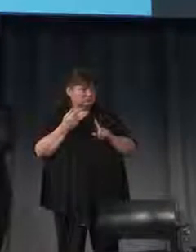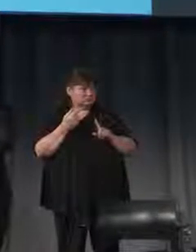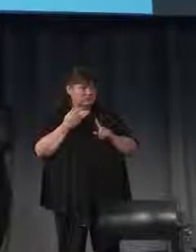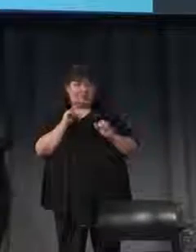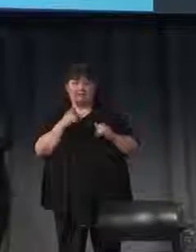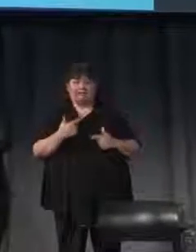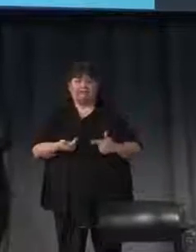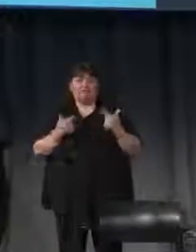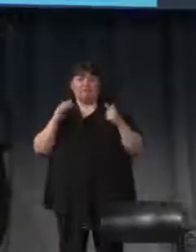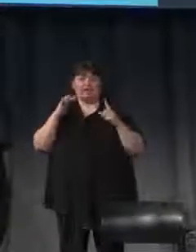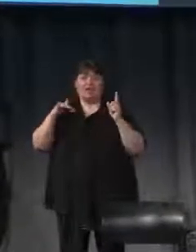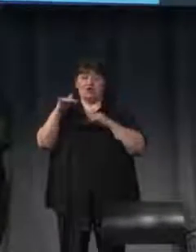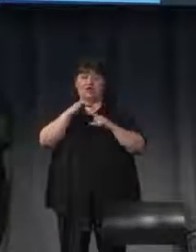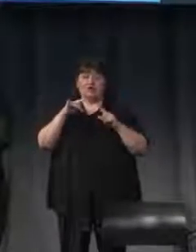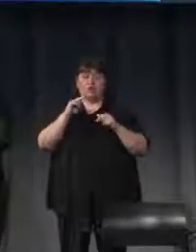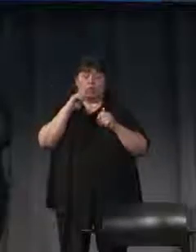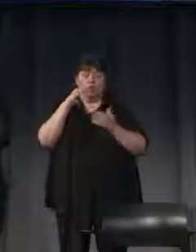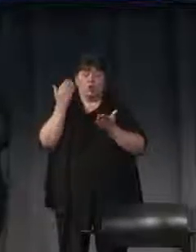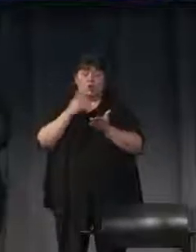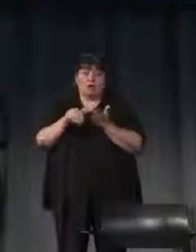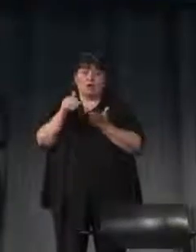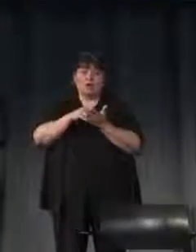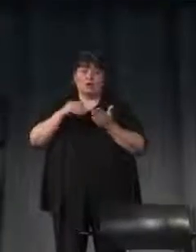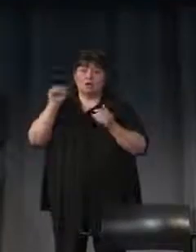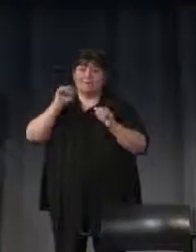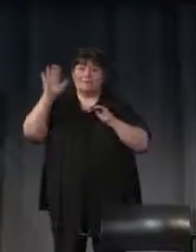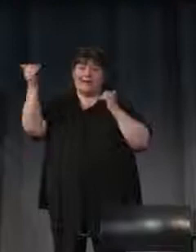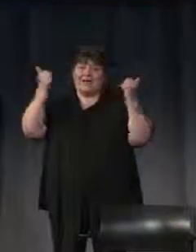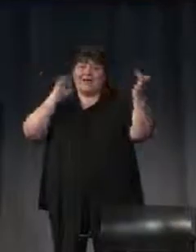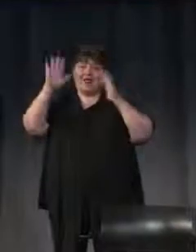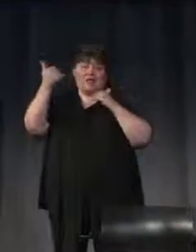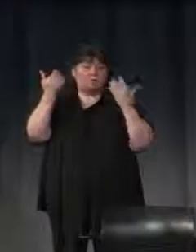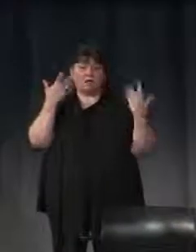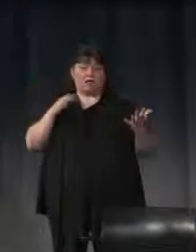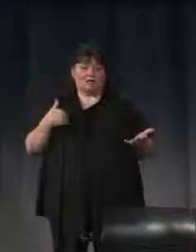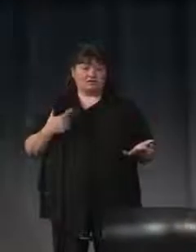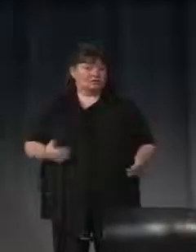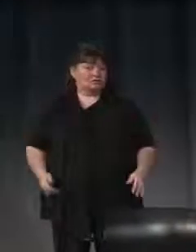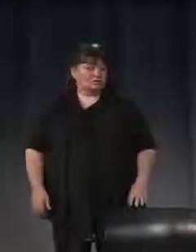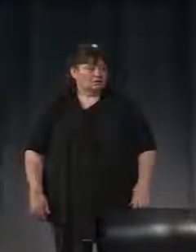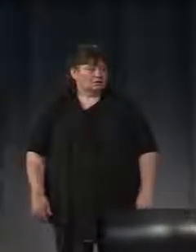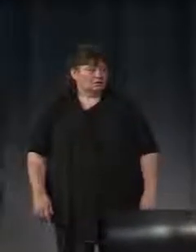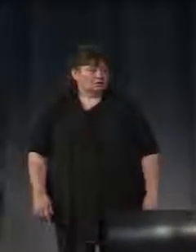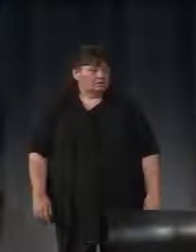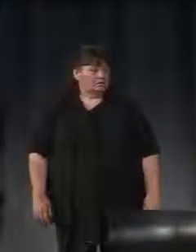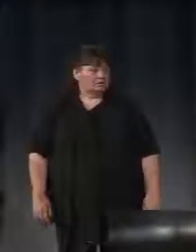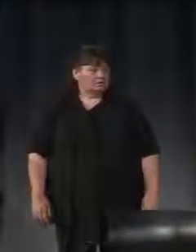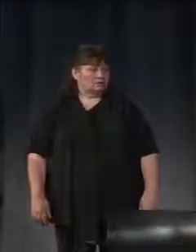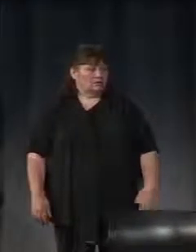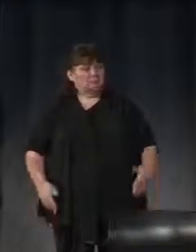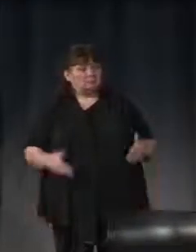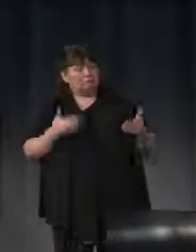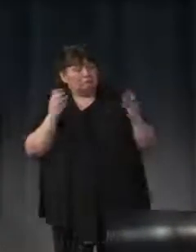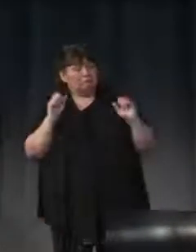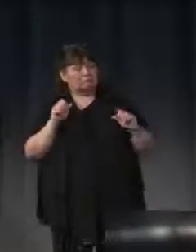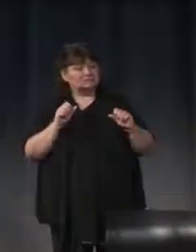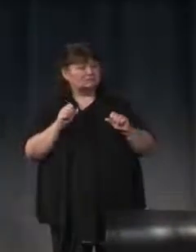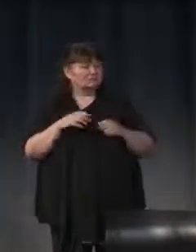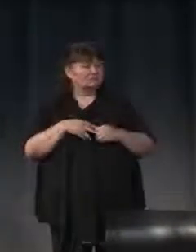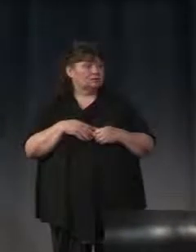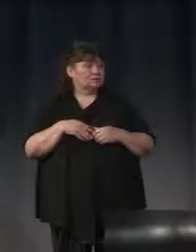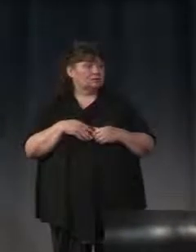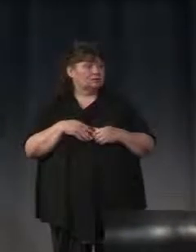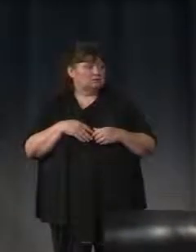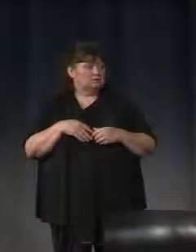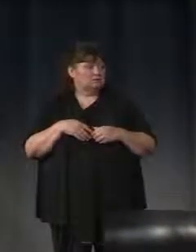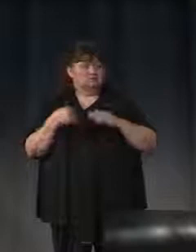reverberation. And we don't yet know the answer. I mean, there are populations for whom that might be the case. For instance, indigenous